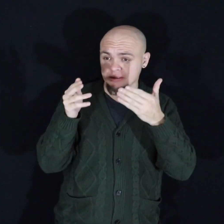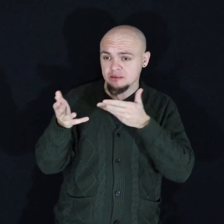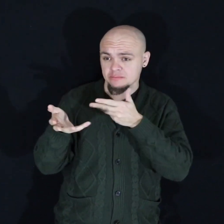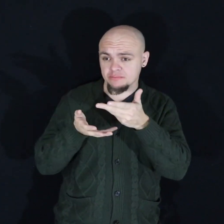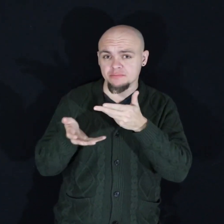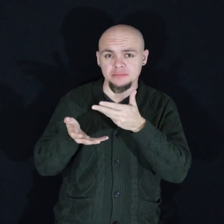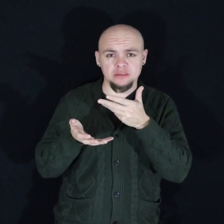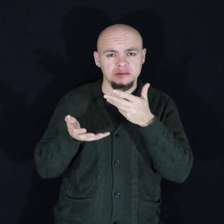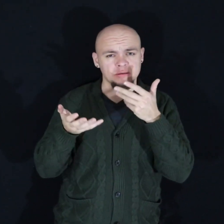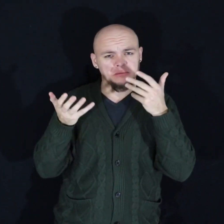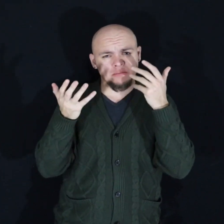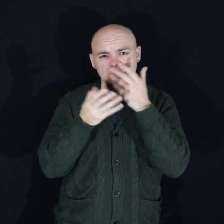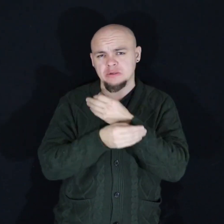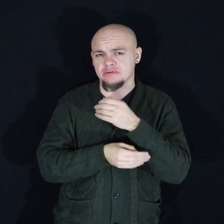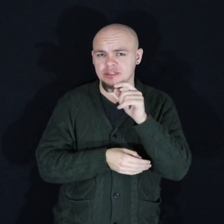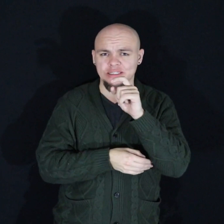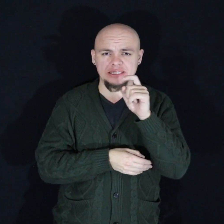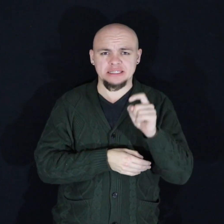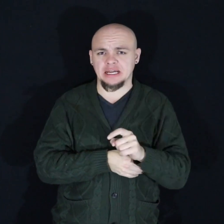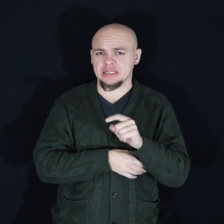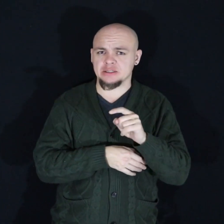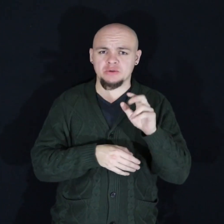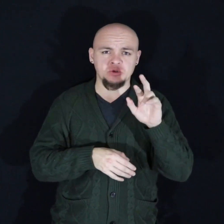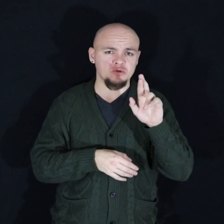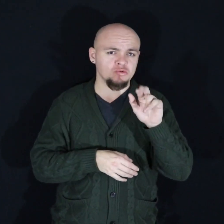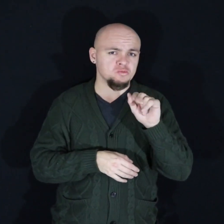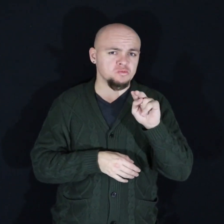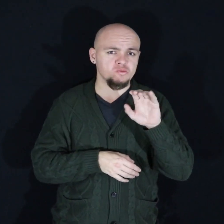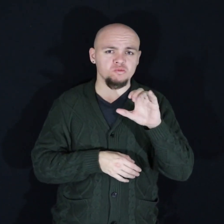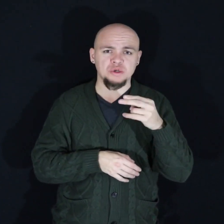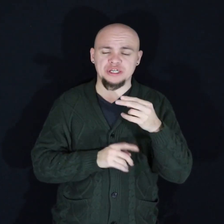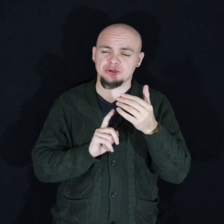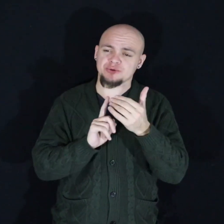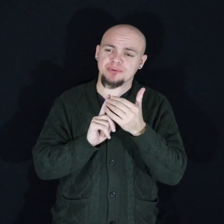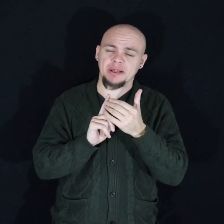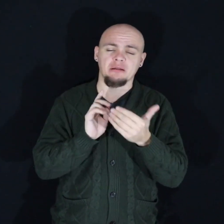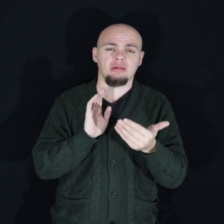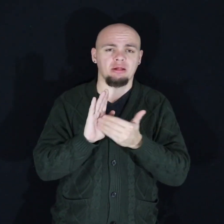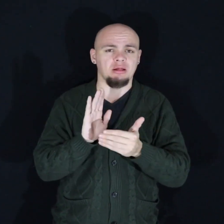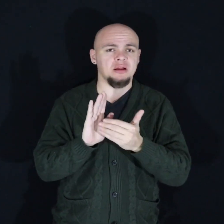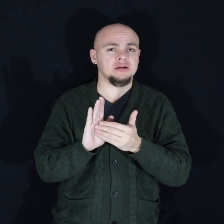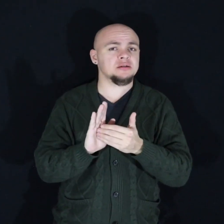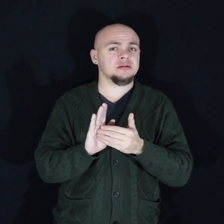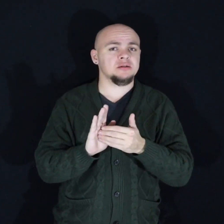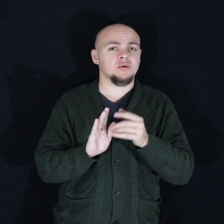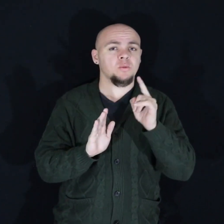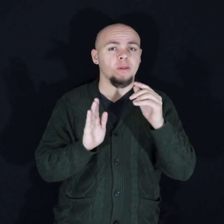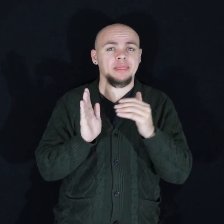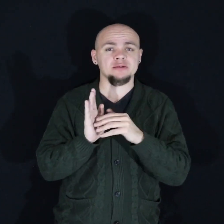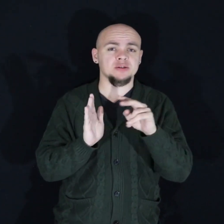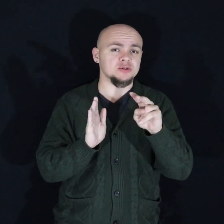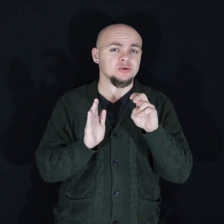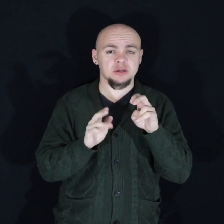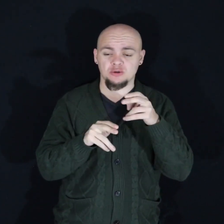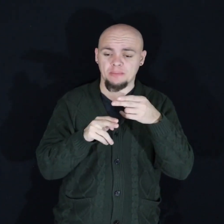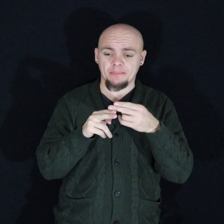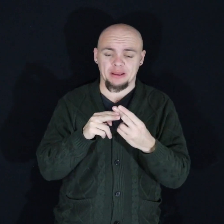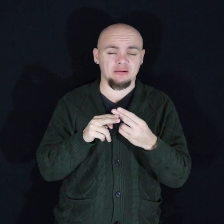Texas Redbud Falls ranch, I am constantly reminded that there's a 1,200-pound animal that could kill